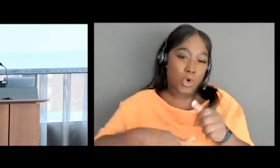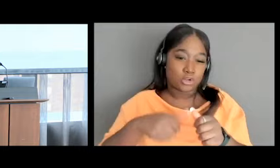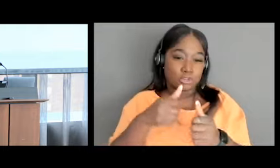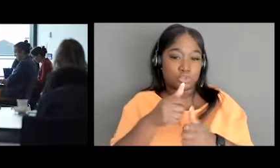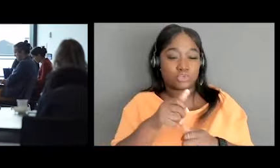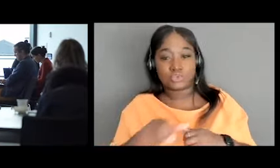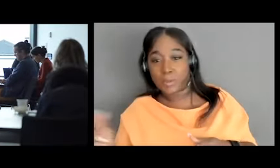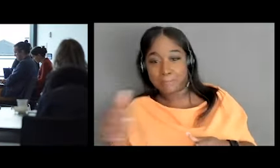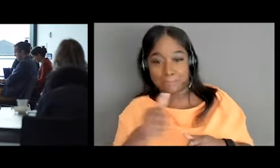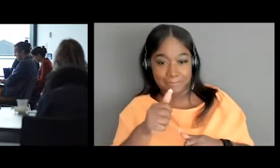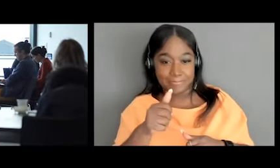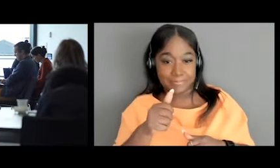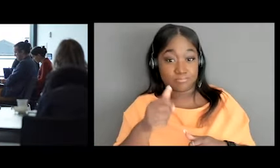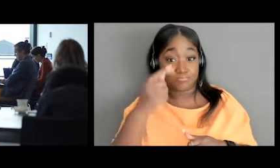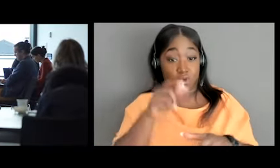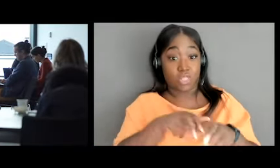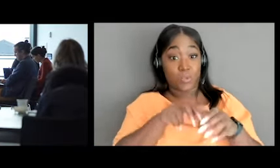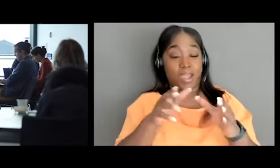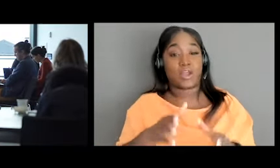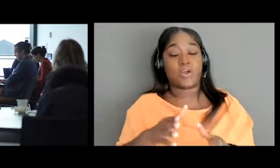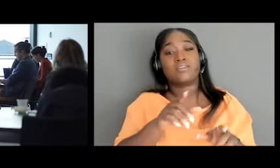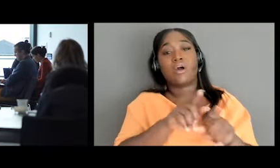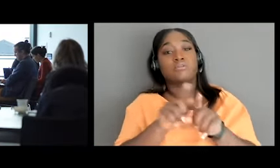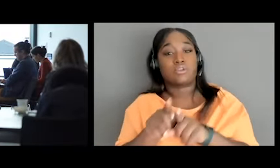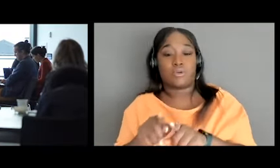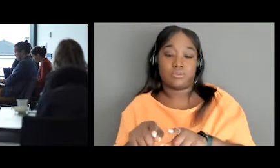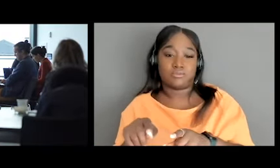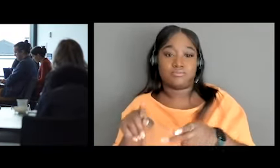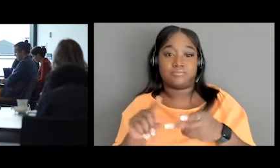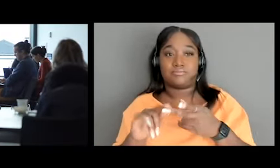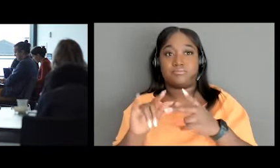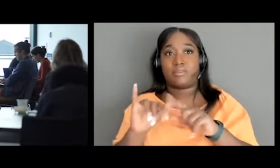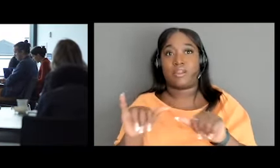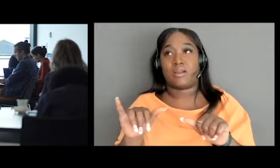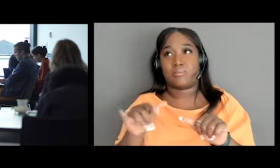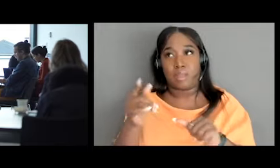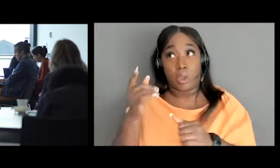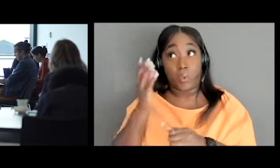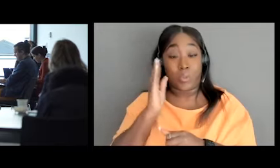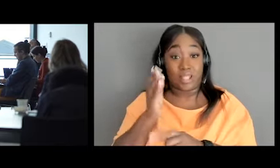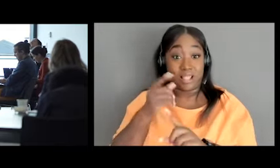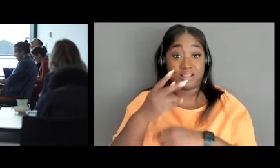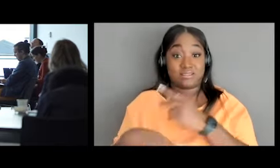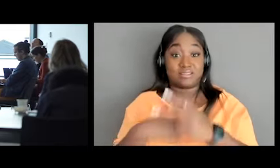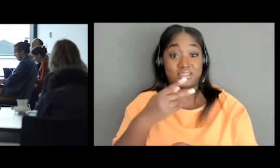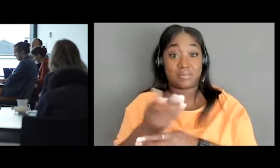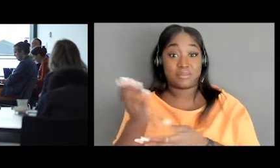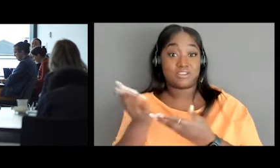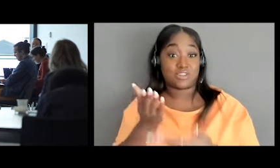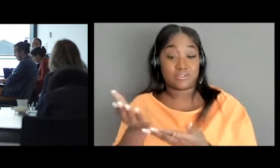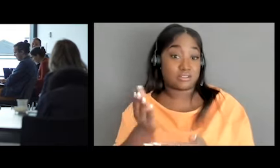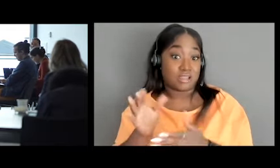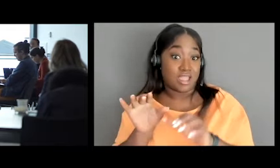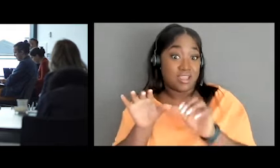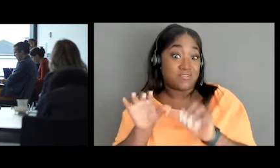also at a total other time horizon of like, will this type of service even be viable, up